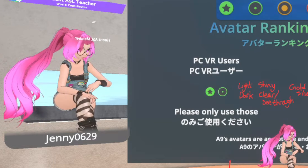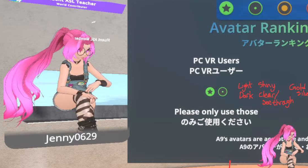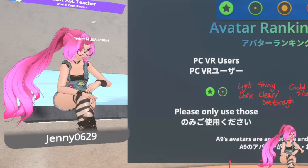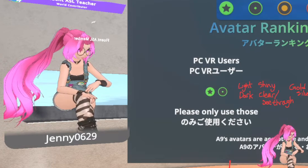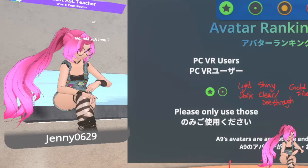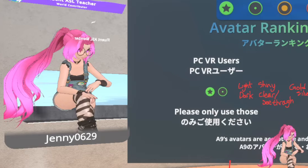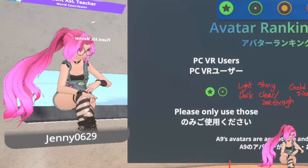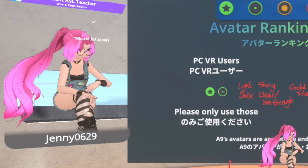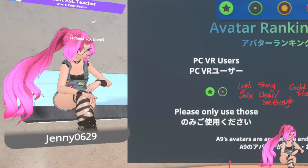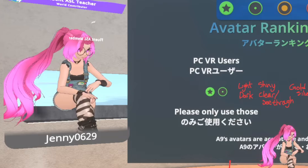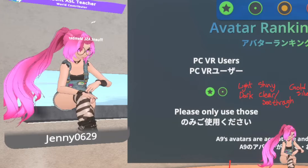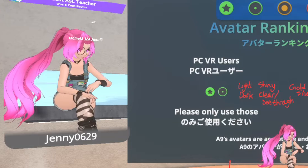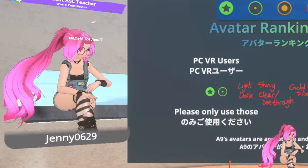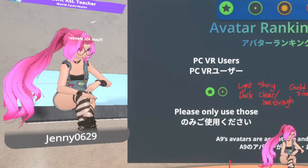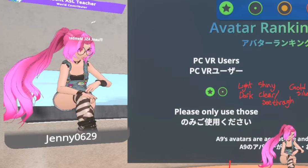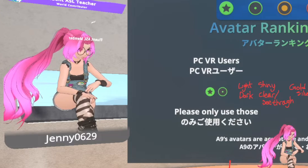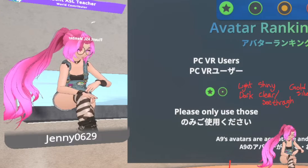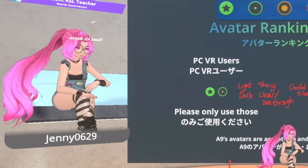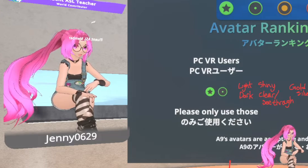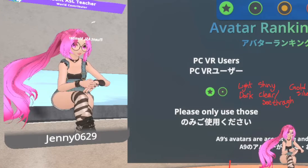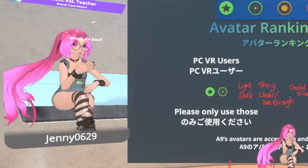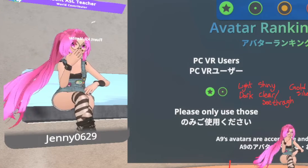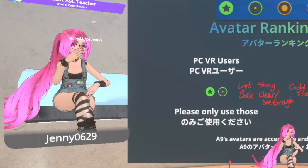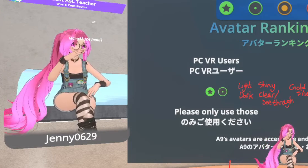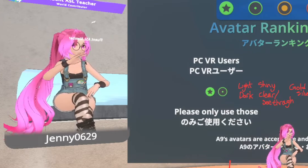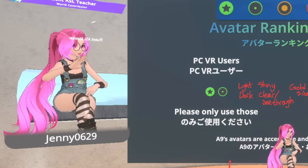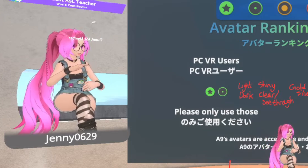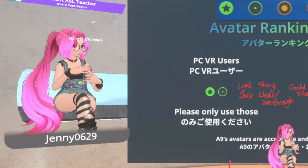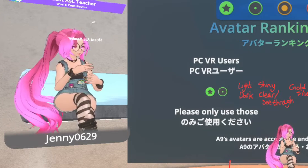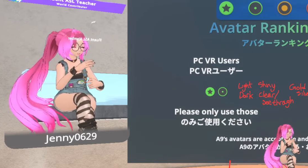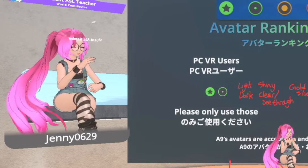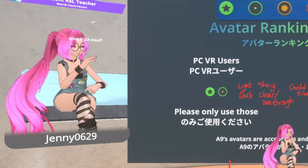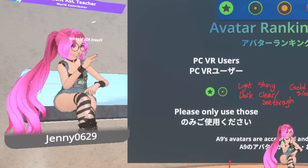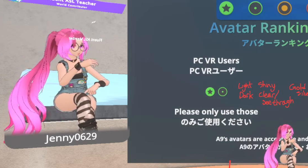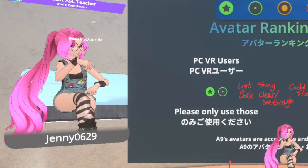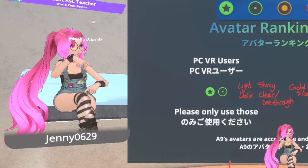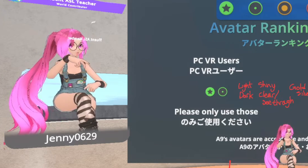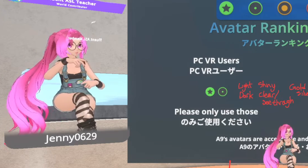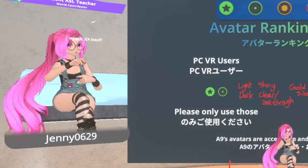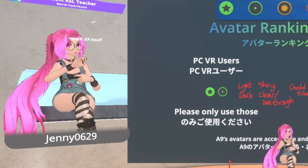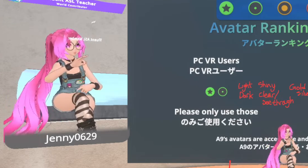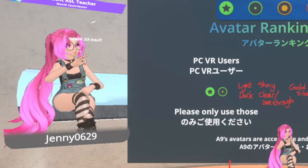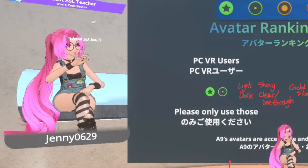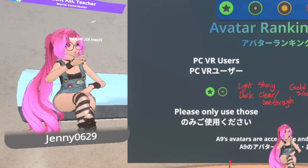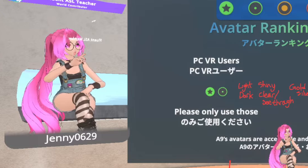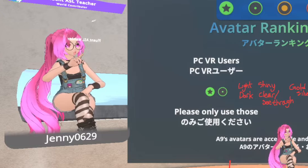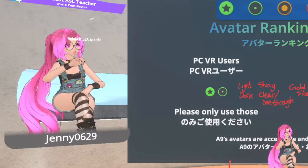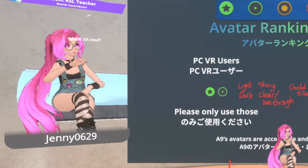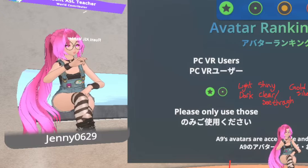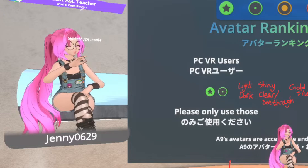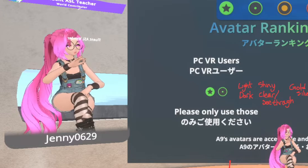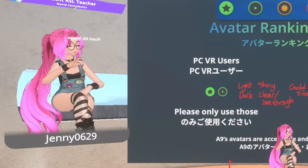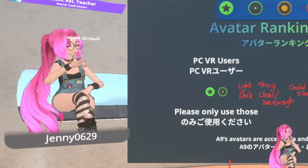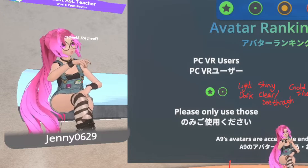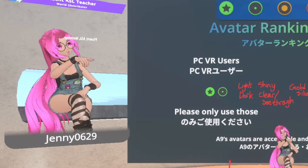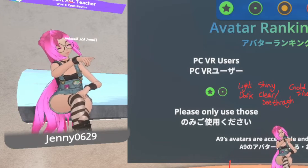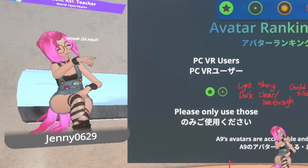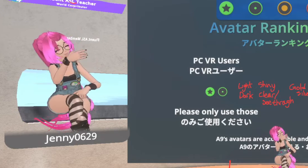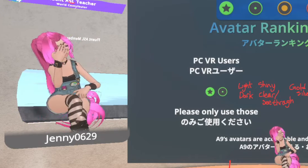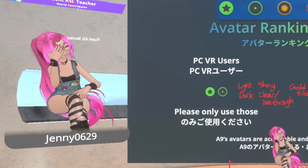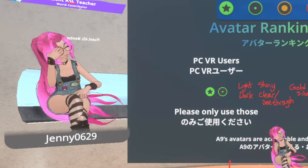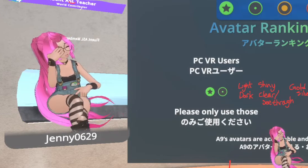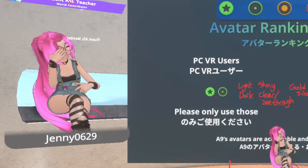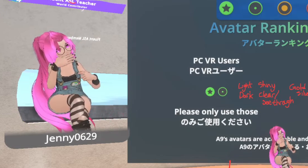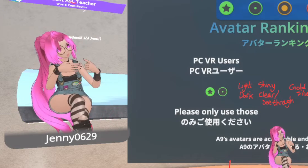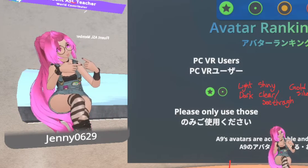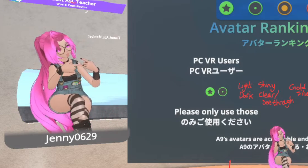P P E R. Oh, I don't know the sign for copper. I just fingerspell that.